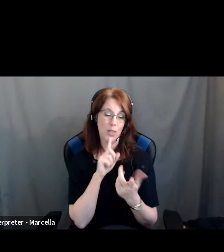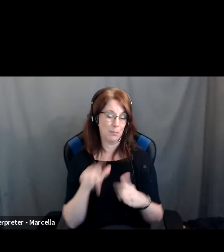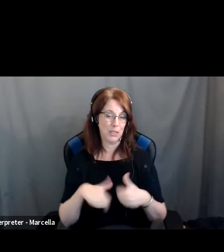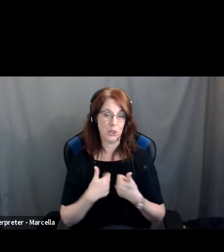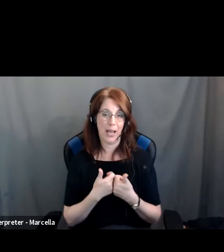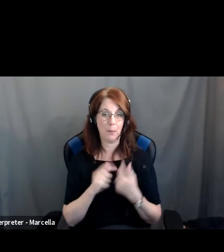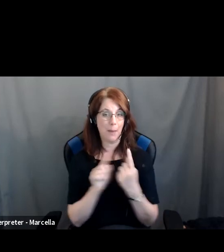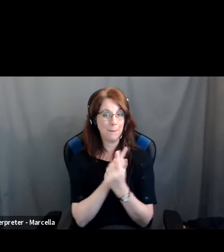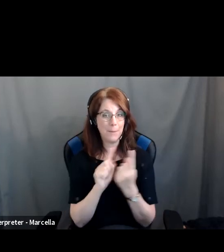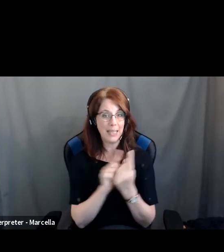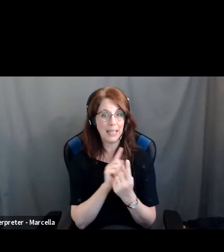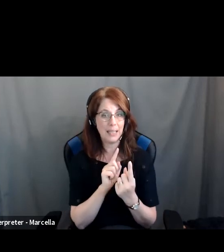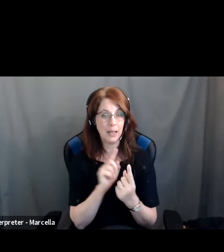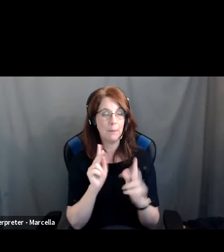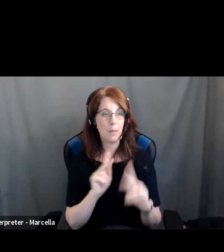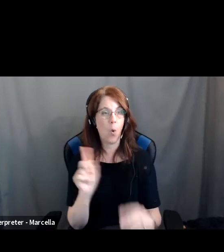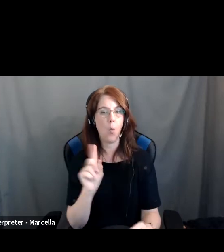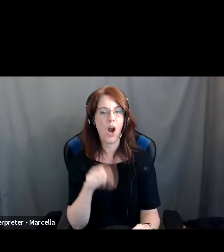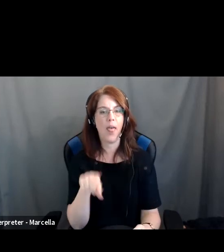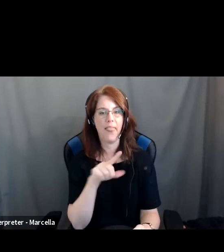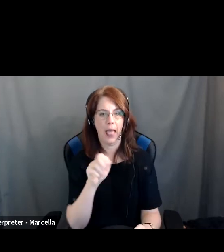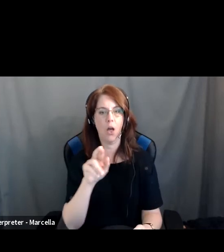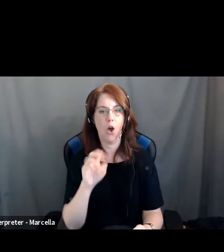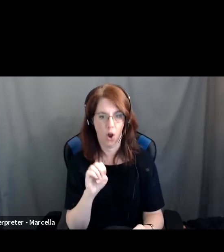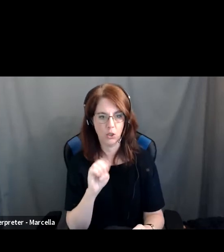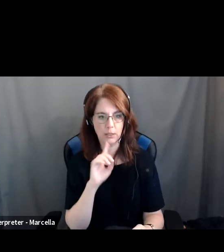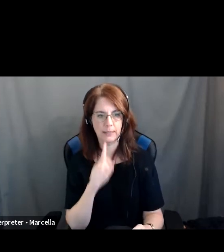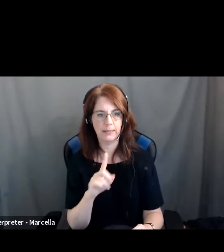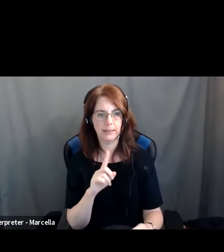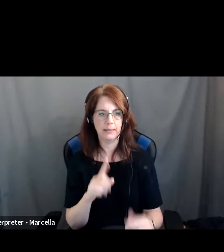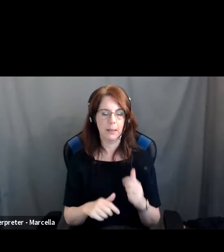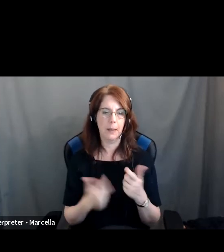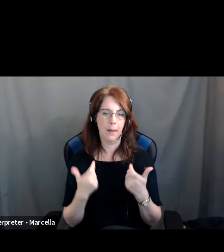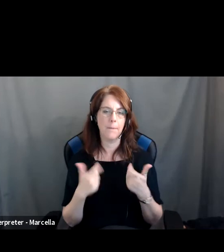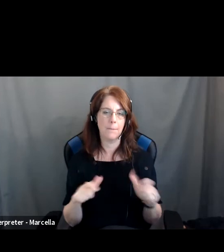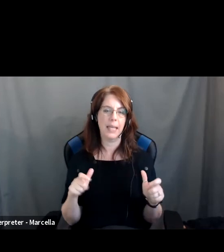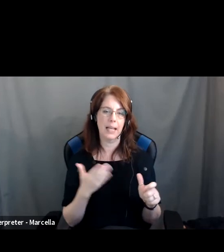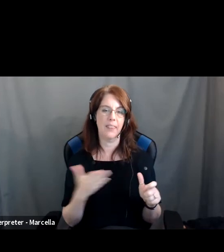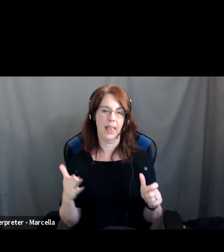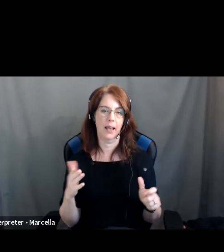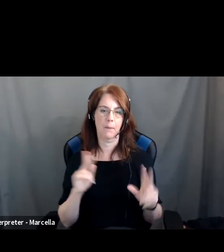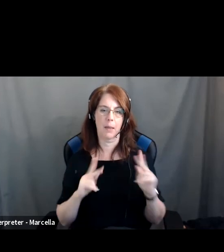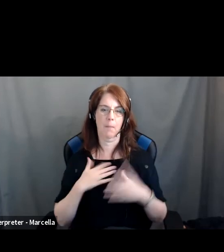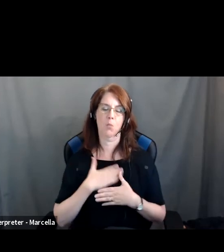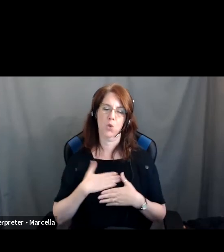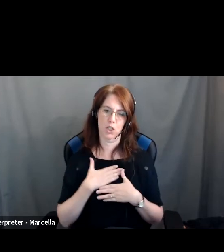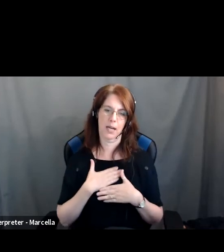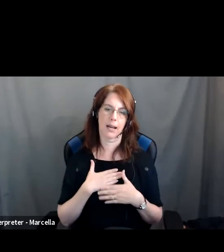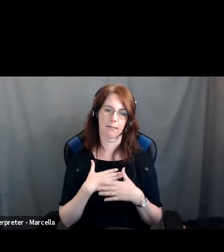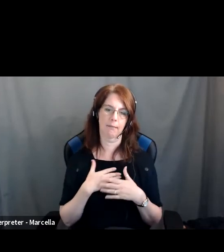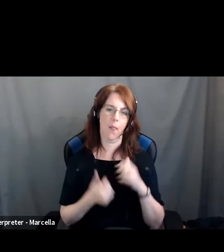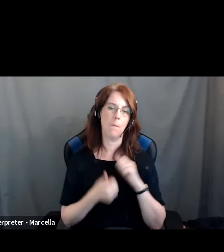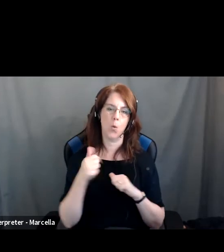meeting people where they are has been, I think, the biggest thing that people appreciate the most from this